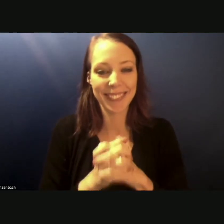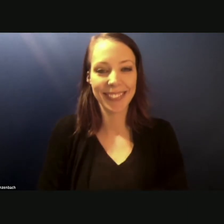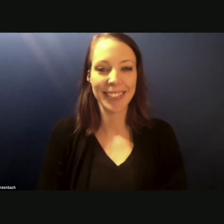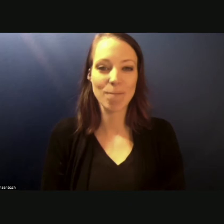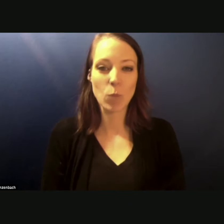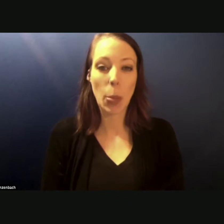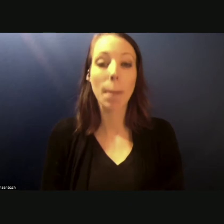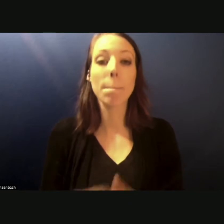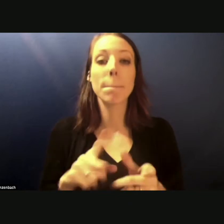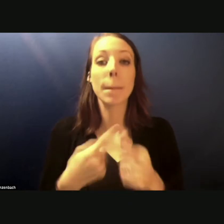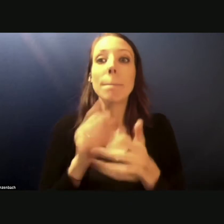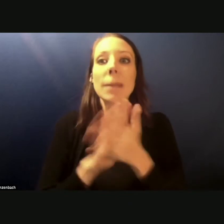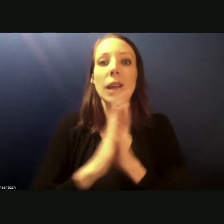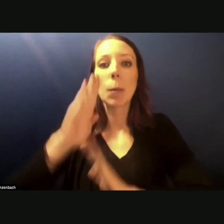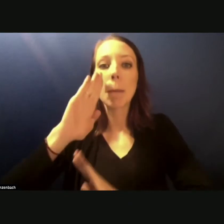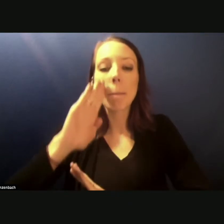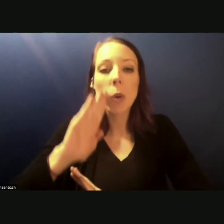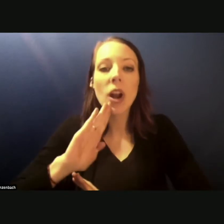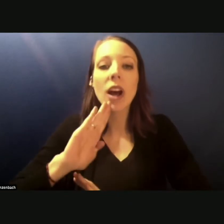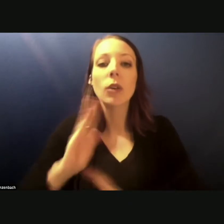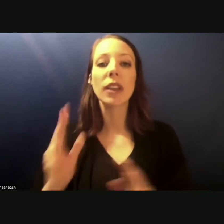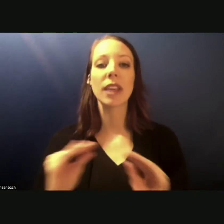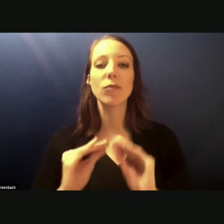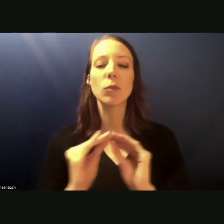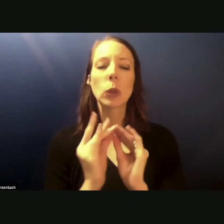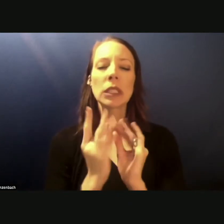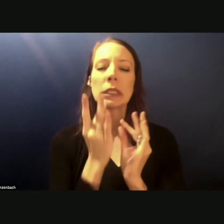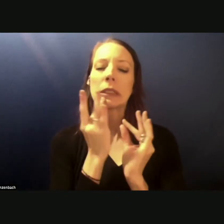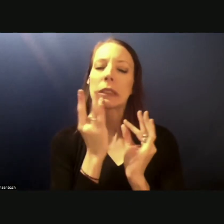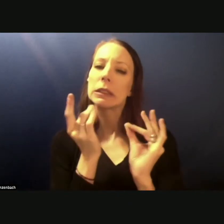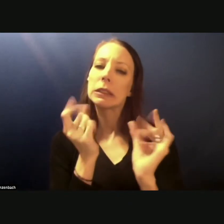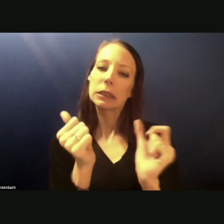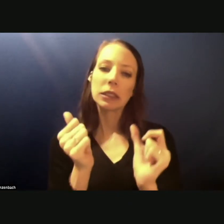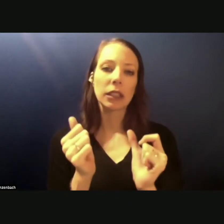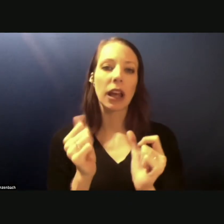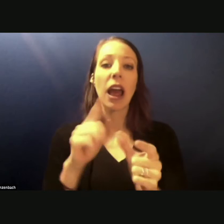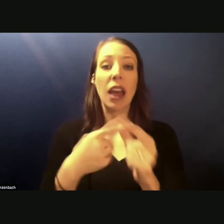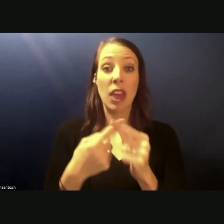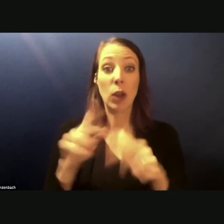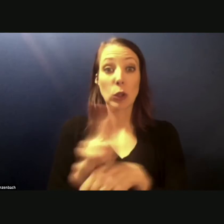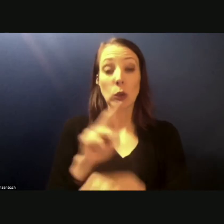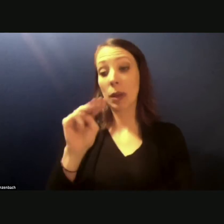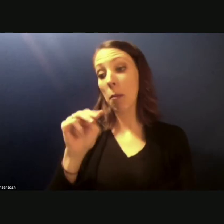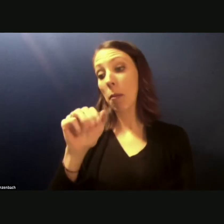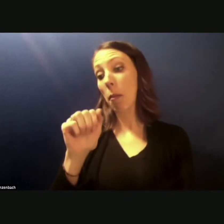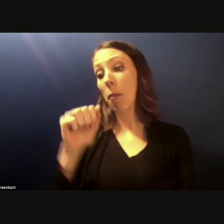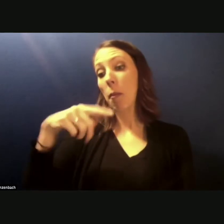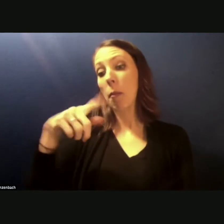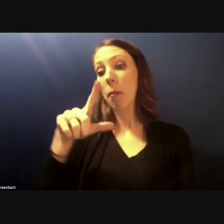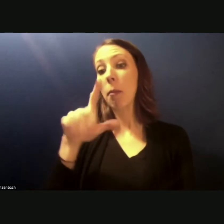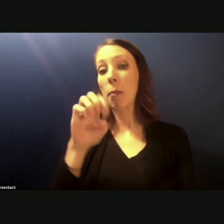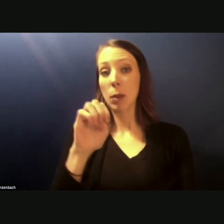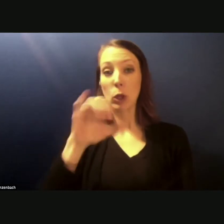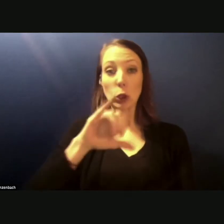Let them get good and brown and develop all that delicious flavor, and then the maple syrup will really bring that out even more. Okay,